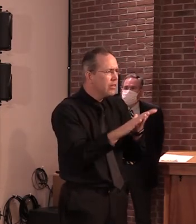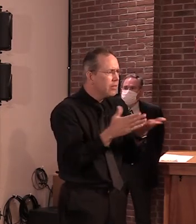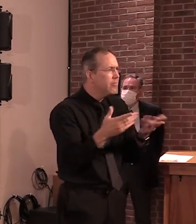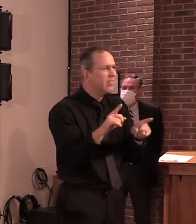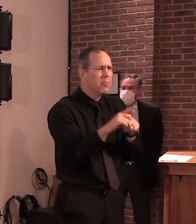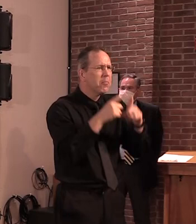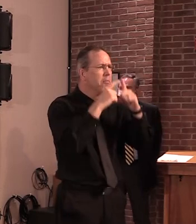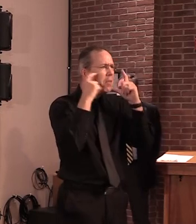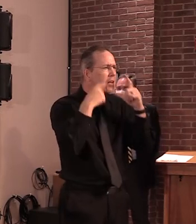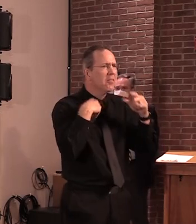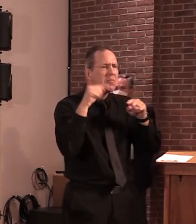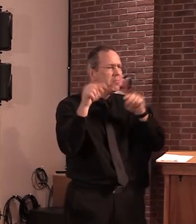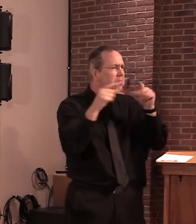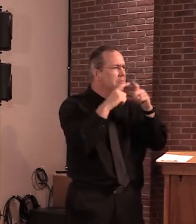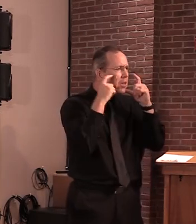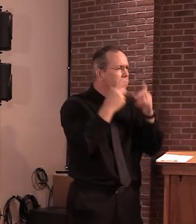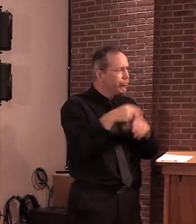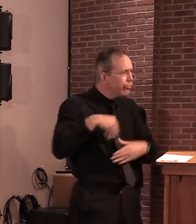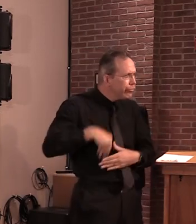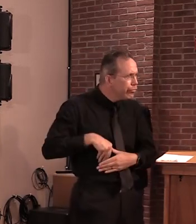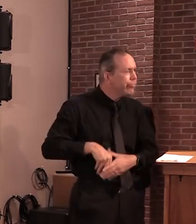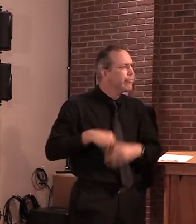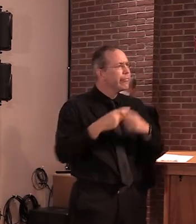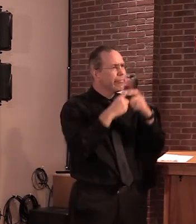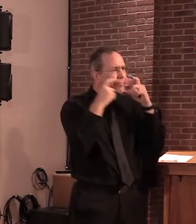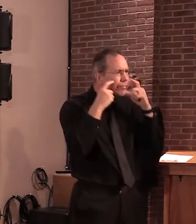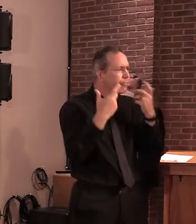was telling me earlier about even in the child cares.